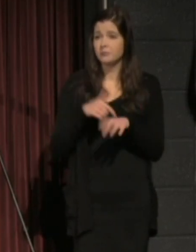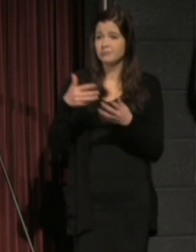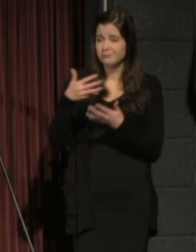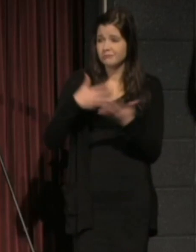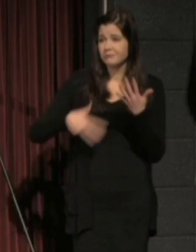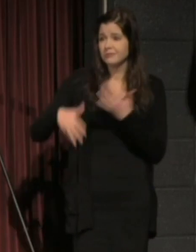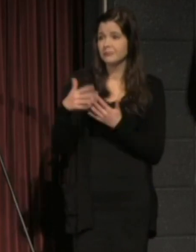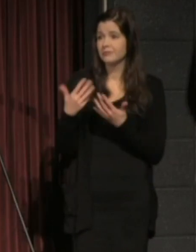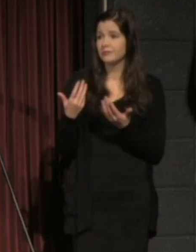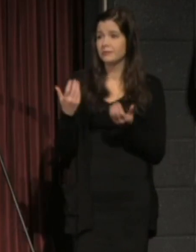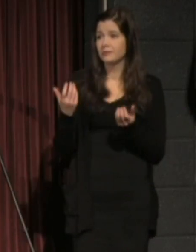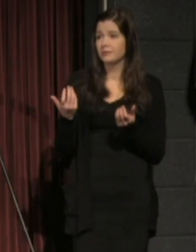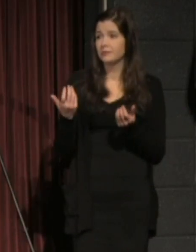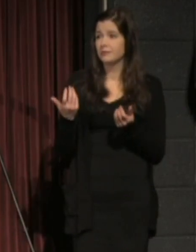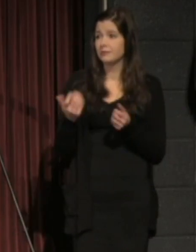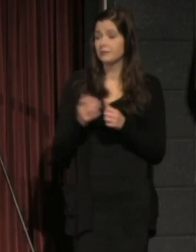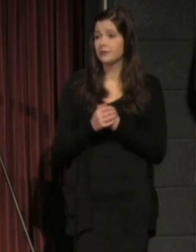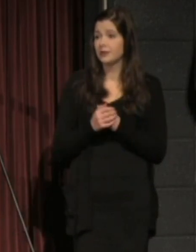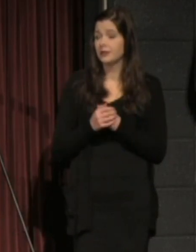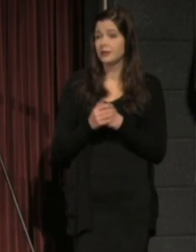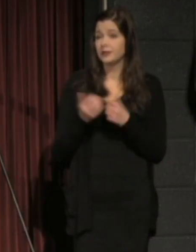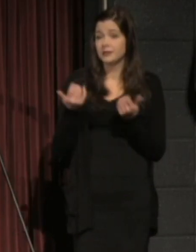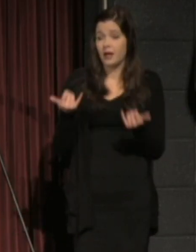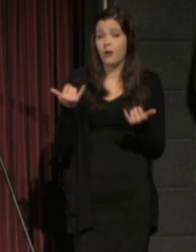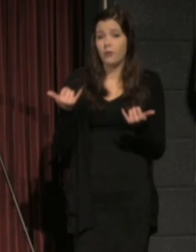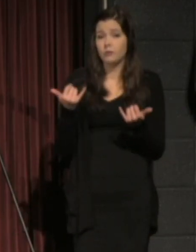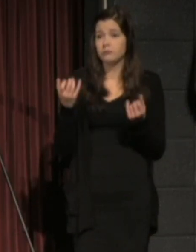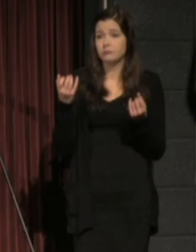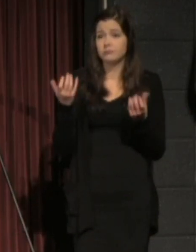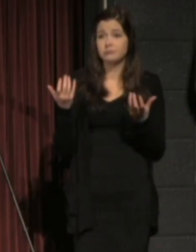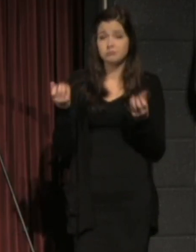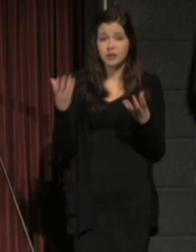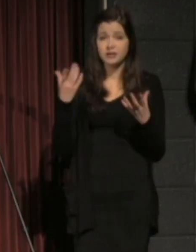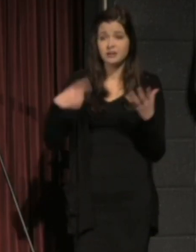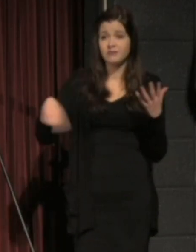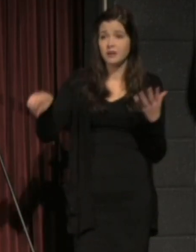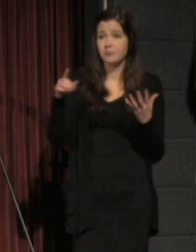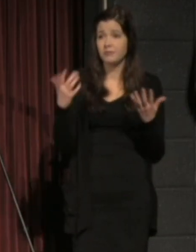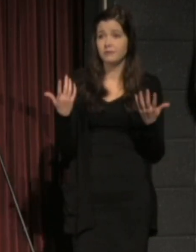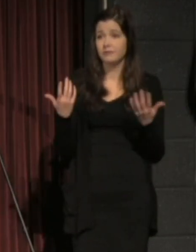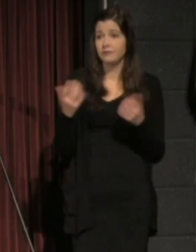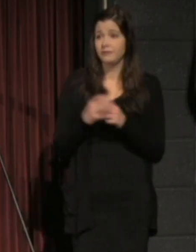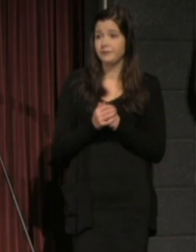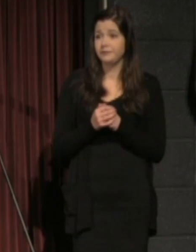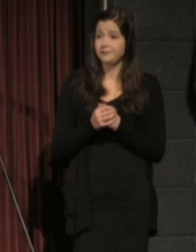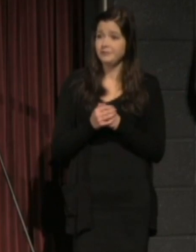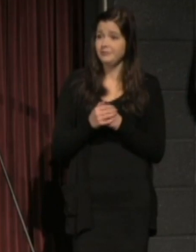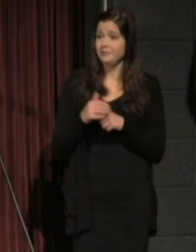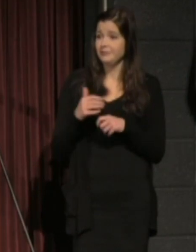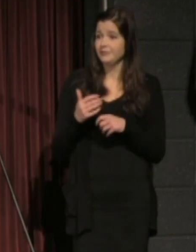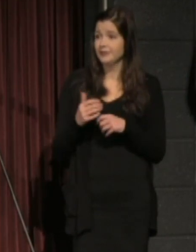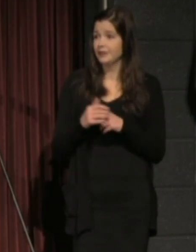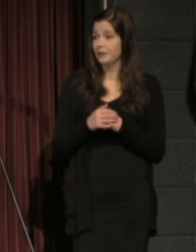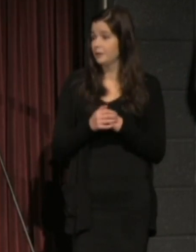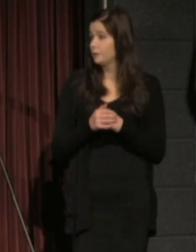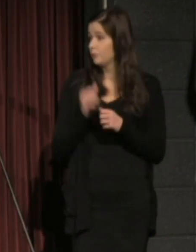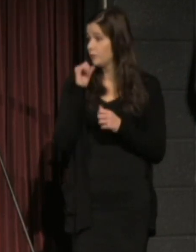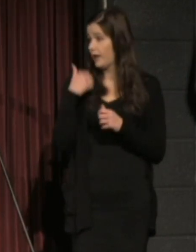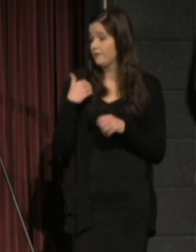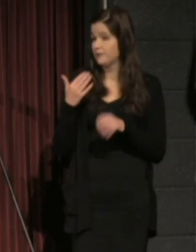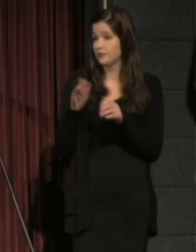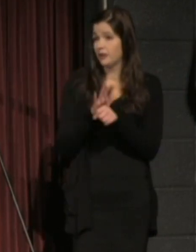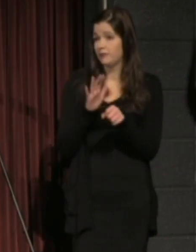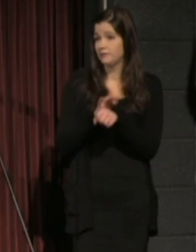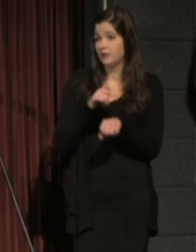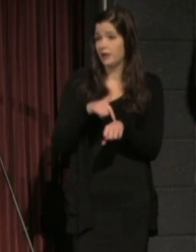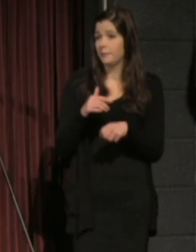with too many of them, this will be my last chance to spend time with them. The time shows up a lot faster than you think it will. There's a quote from my